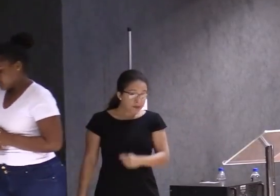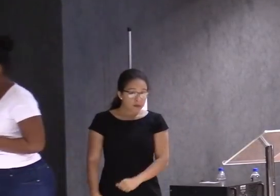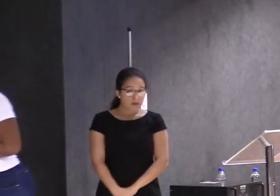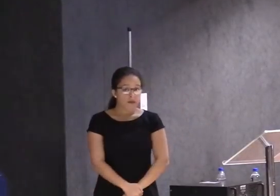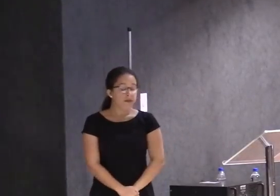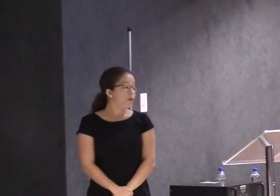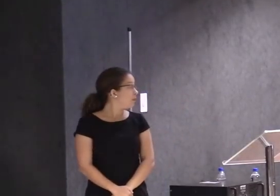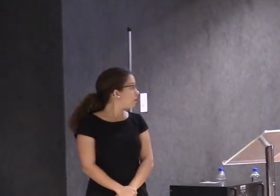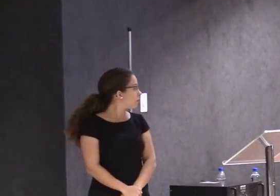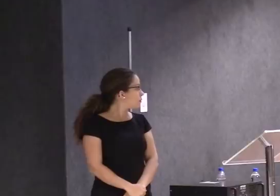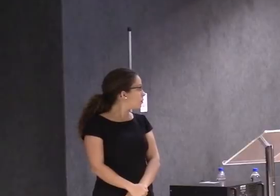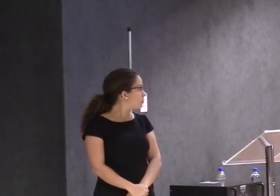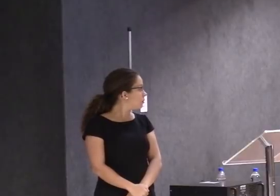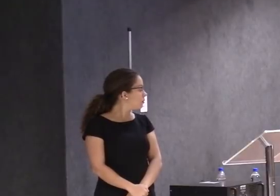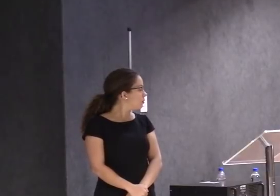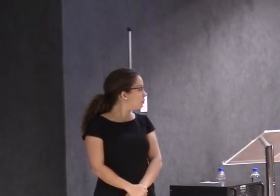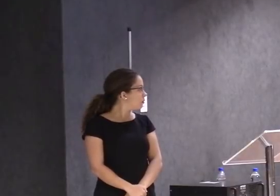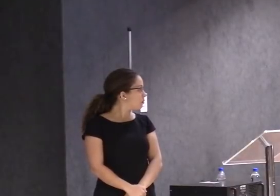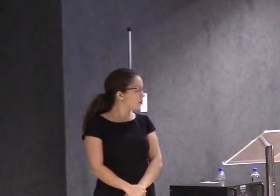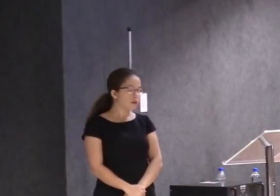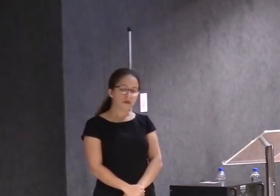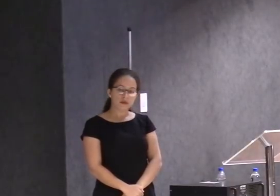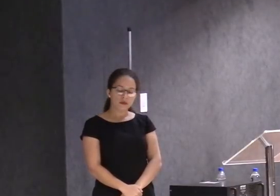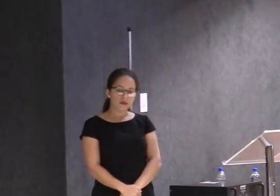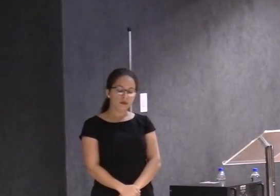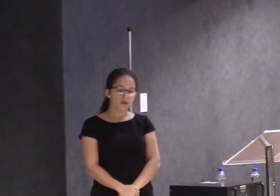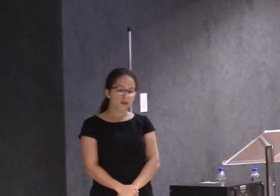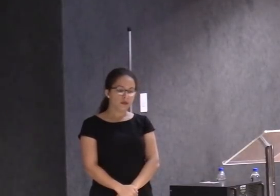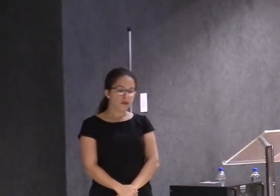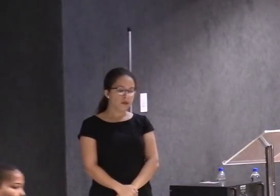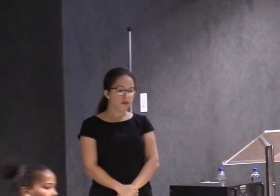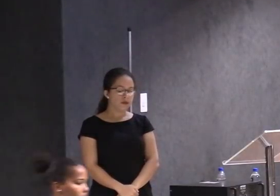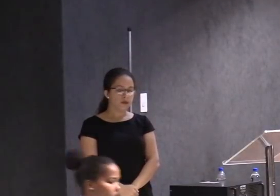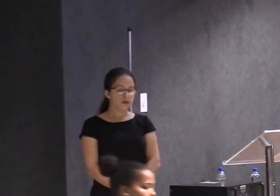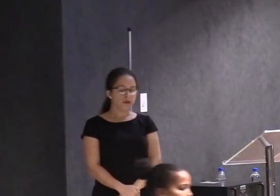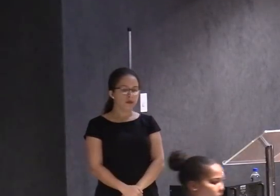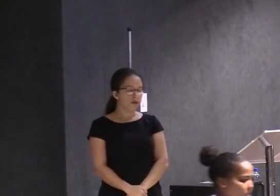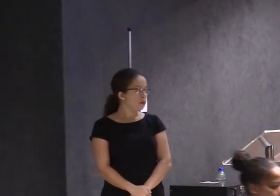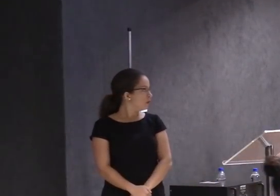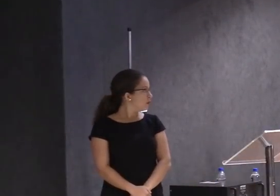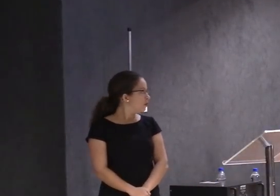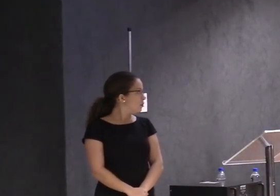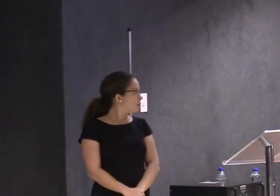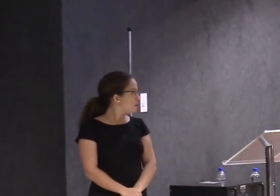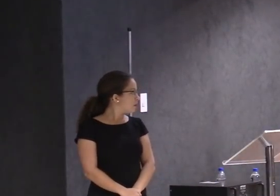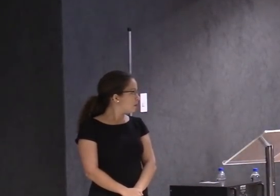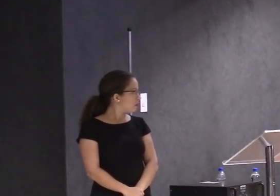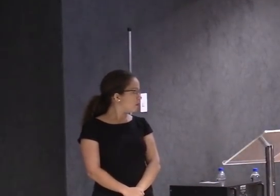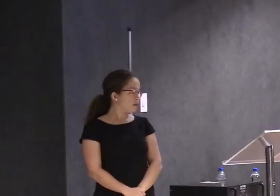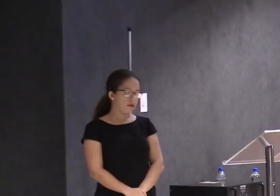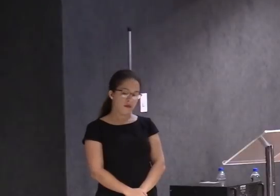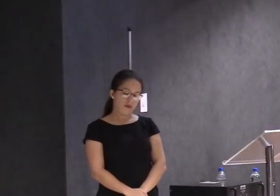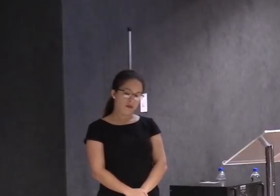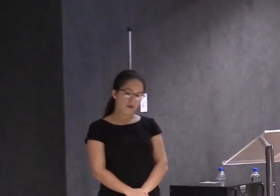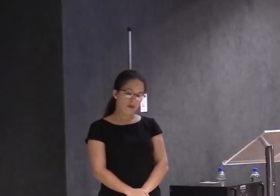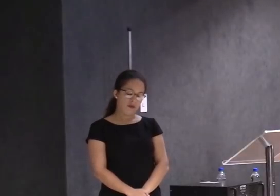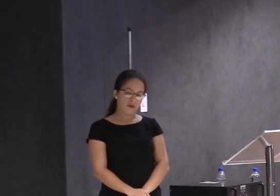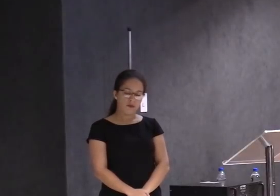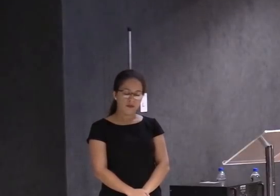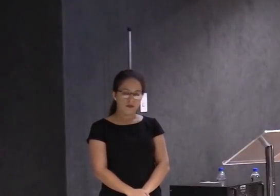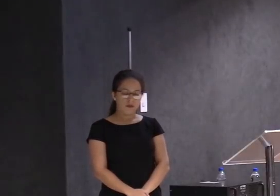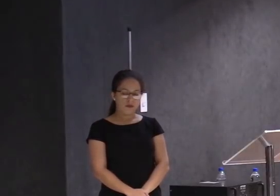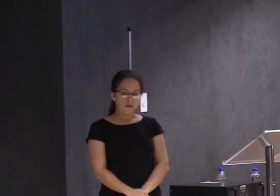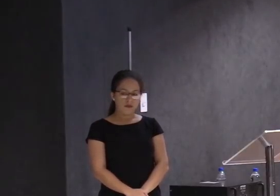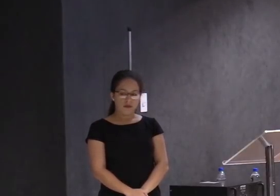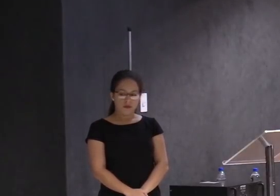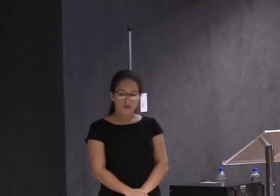In these images, there are some examples of how these different kinds of tools have been used in